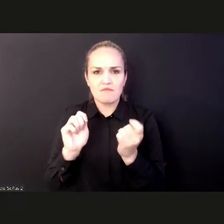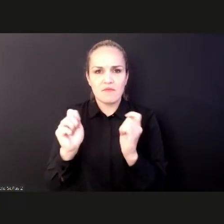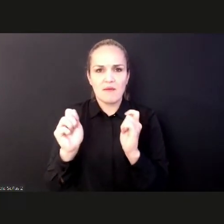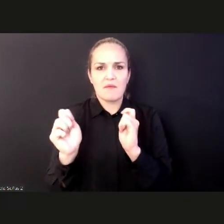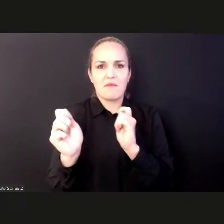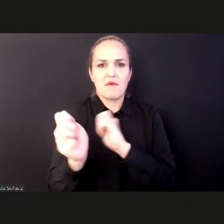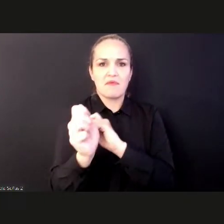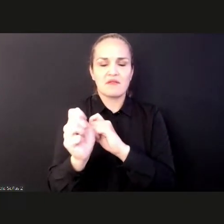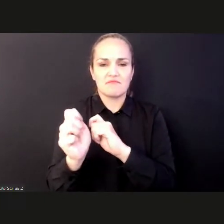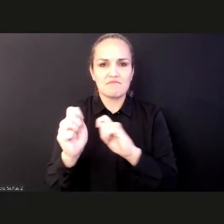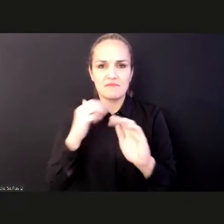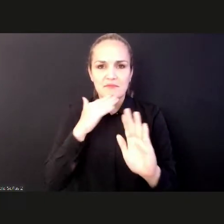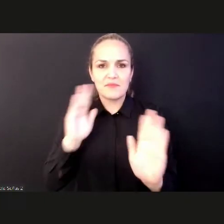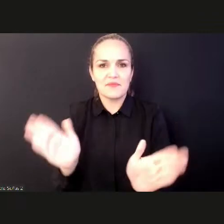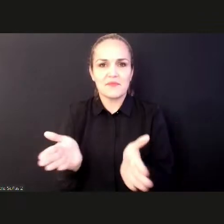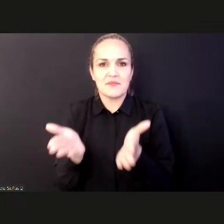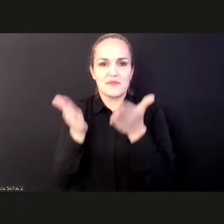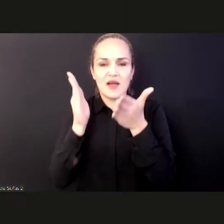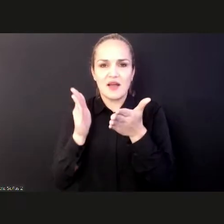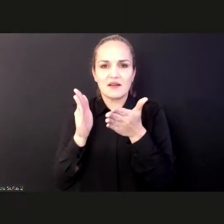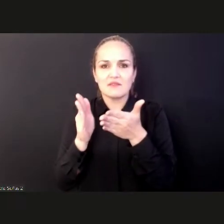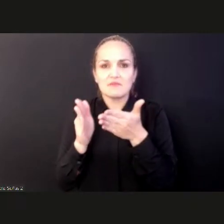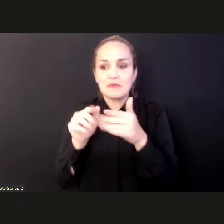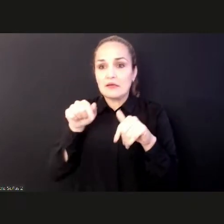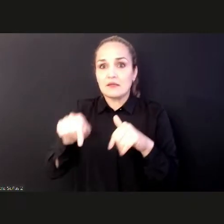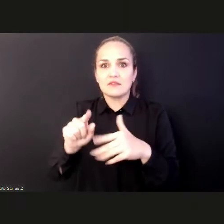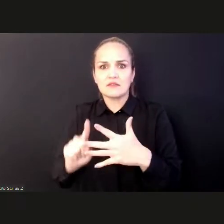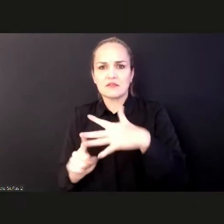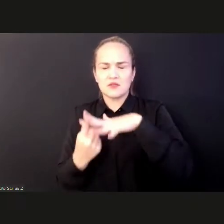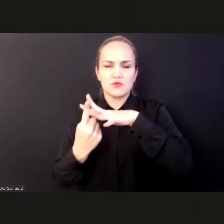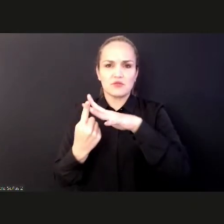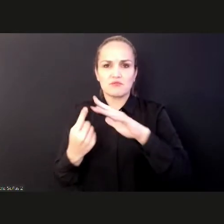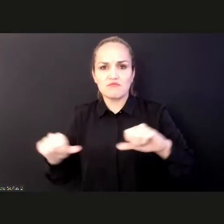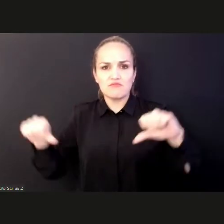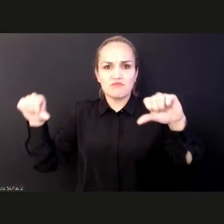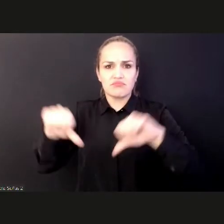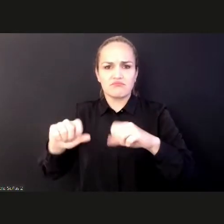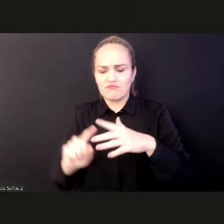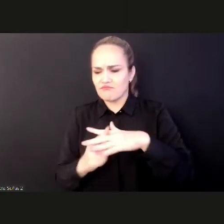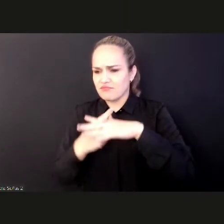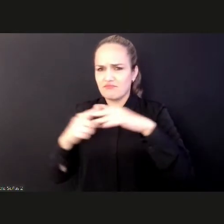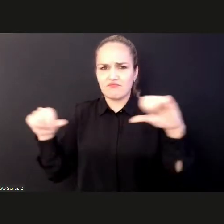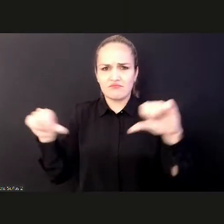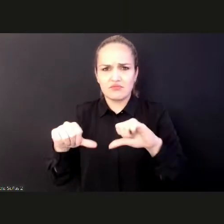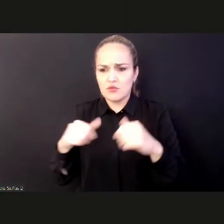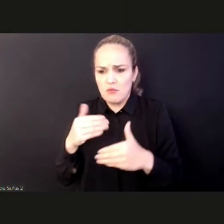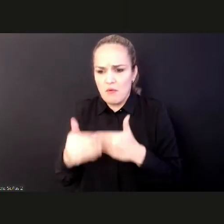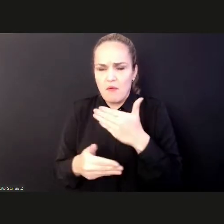can build the resilience in the path towards sustainable tourism development.